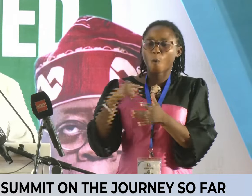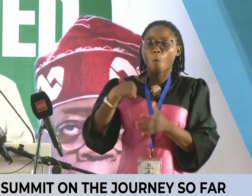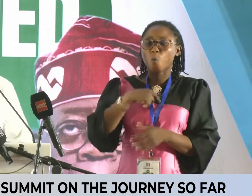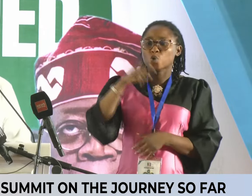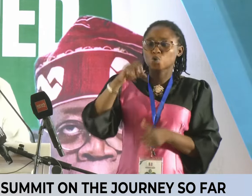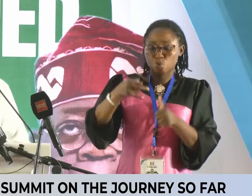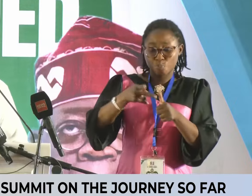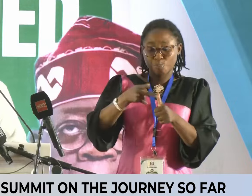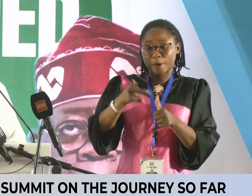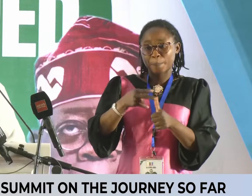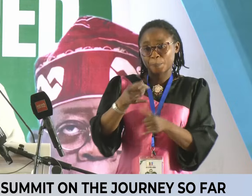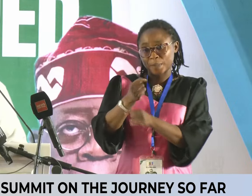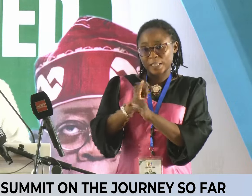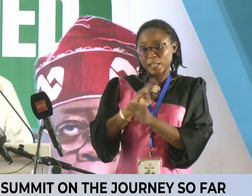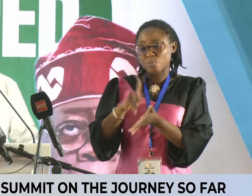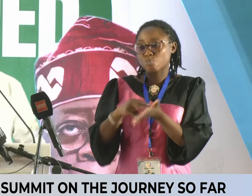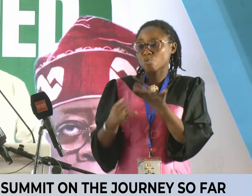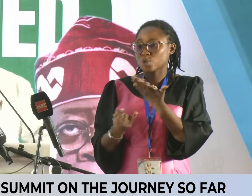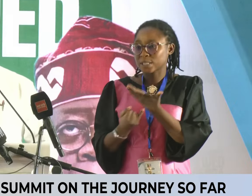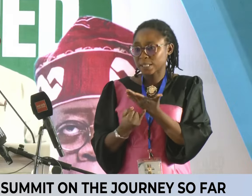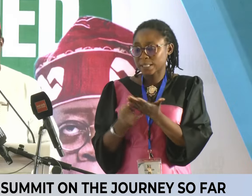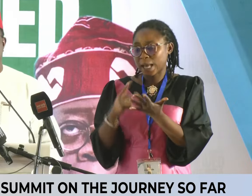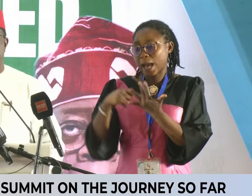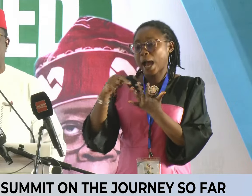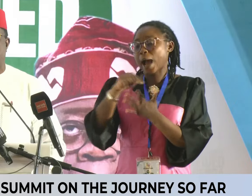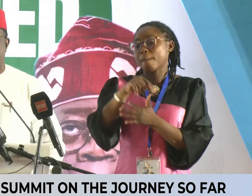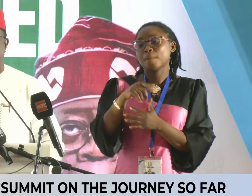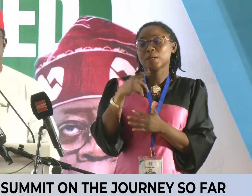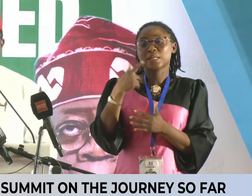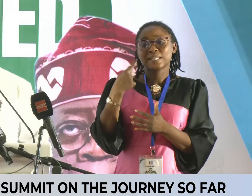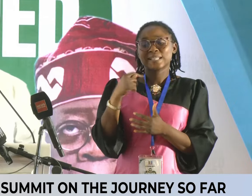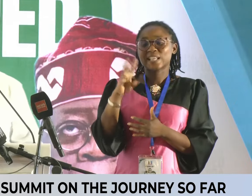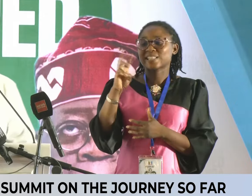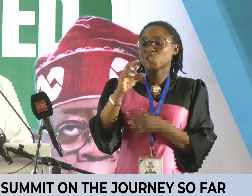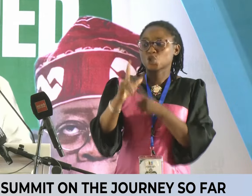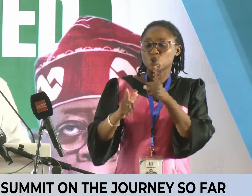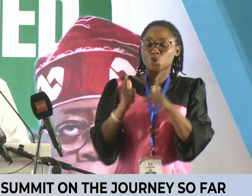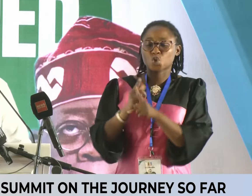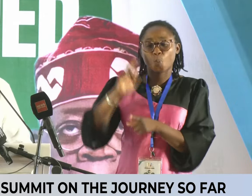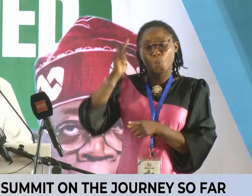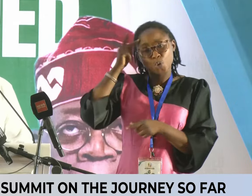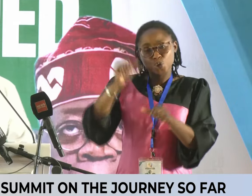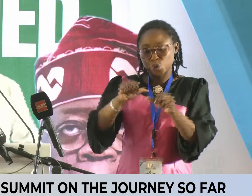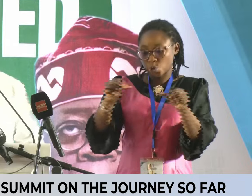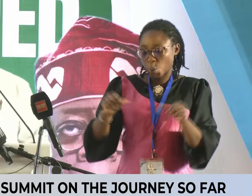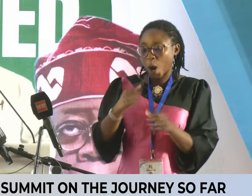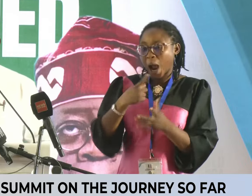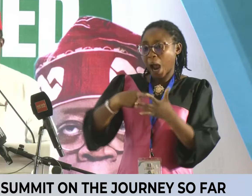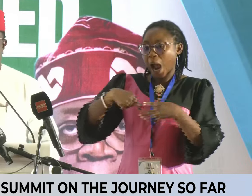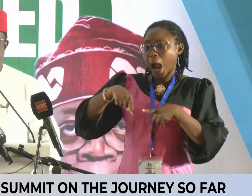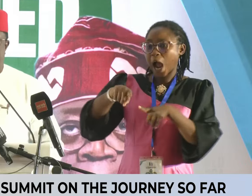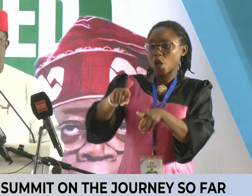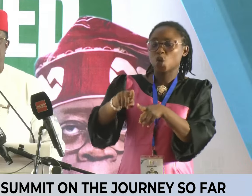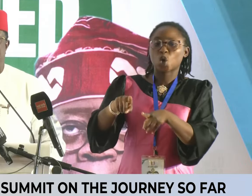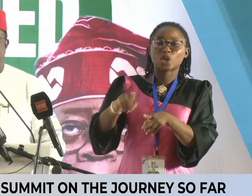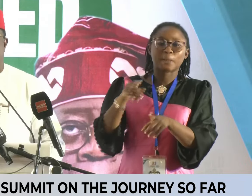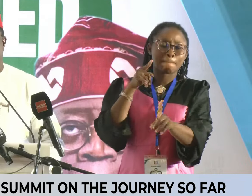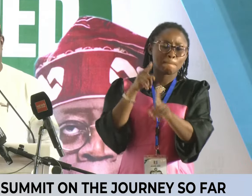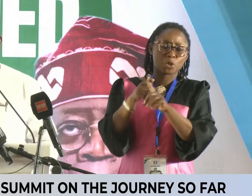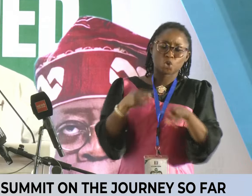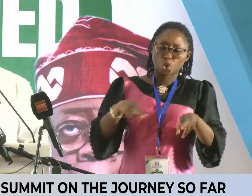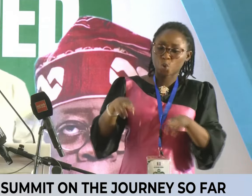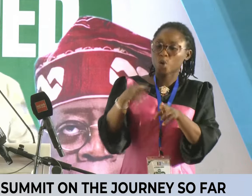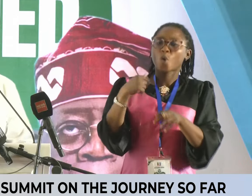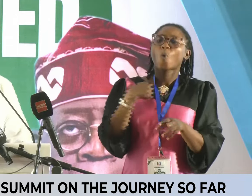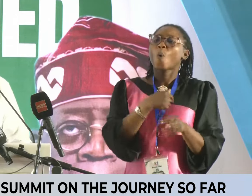prioritize the inherited projects along the key geopolitical zones and along the major economic corridor. And we